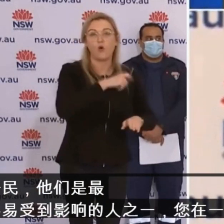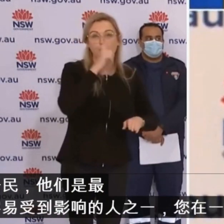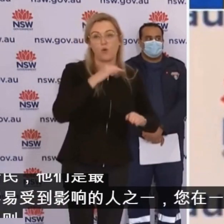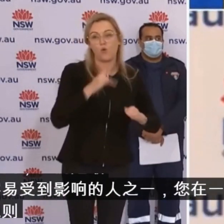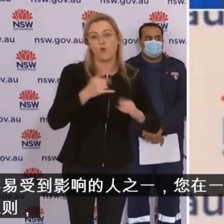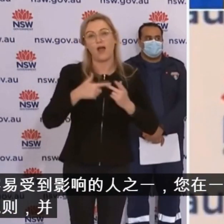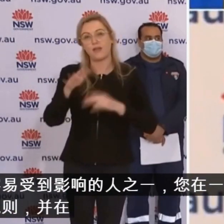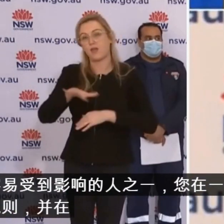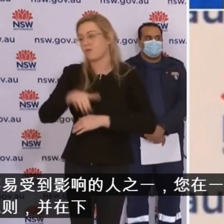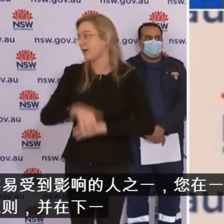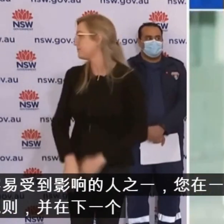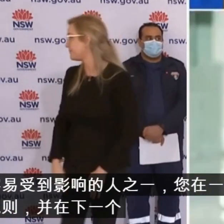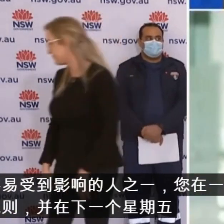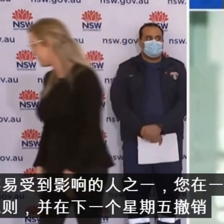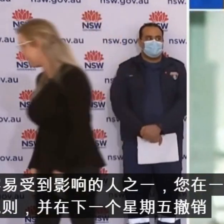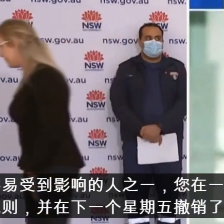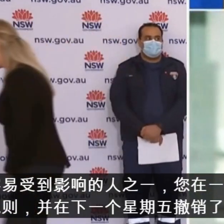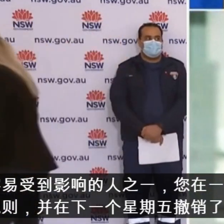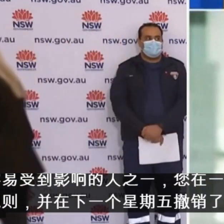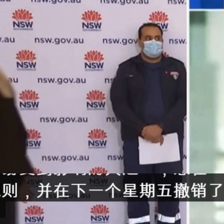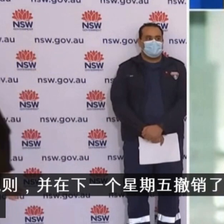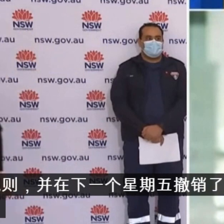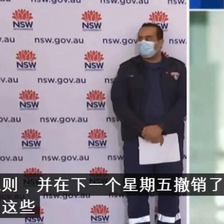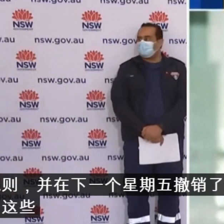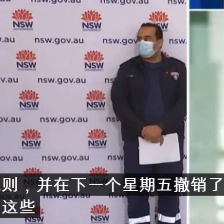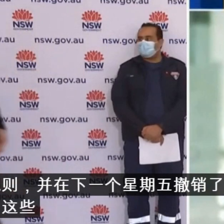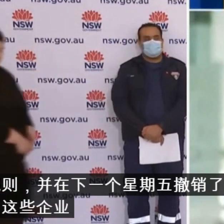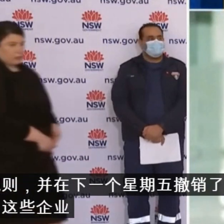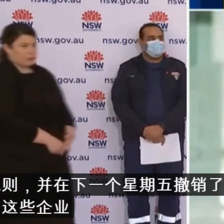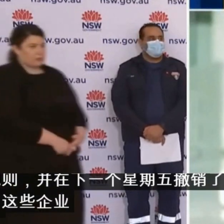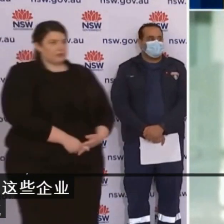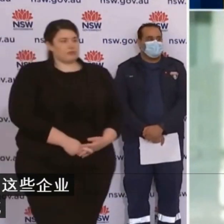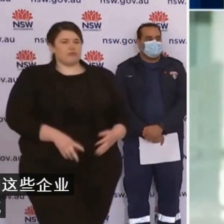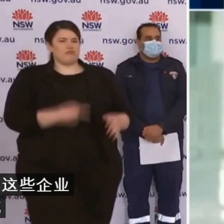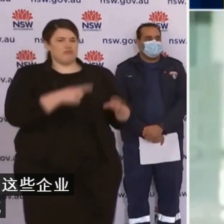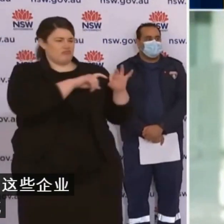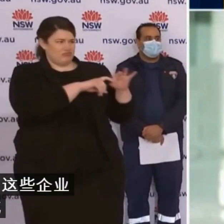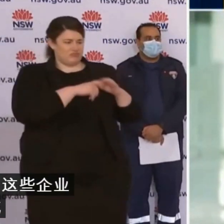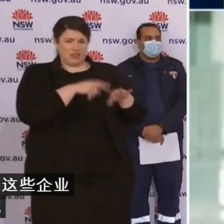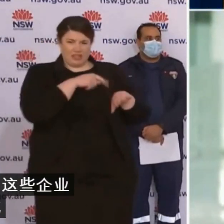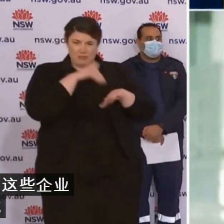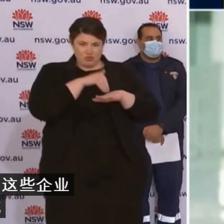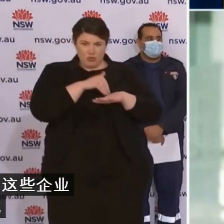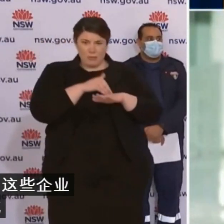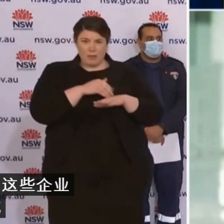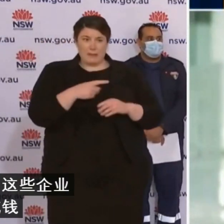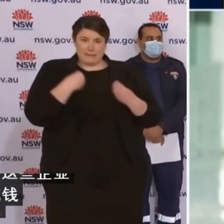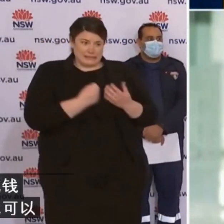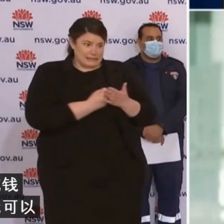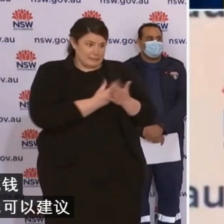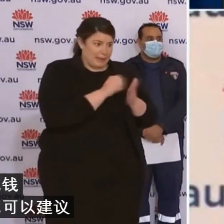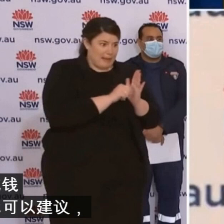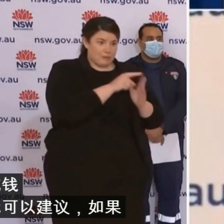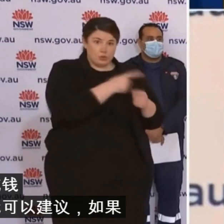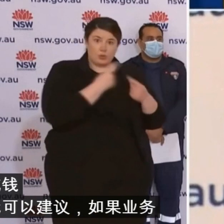is that you made a rule on one Friday and reversed the rule on the next Friday. These businesses spent money putting it in place. Well, can I